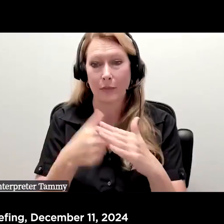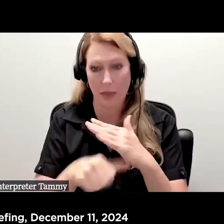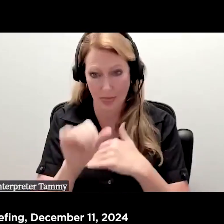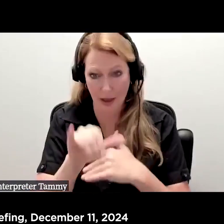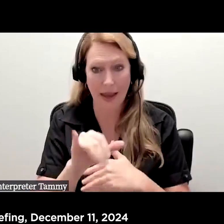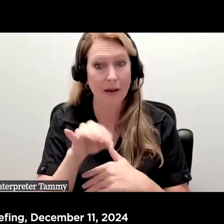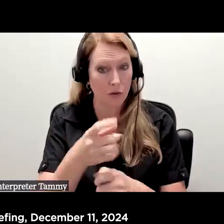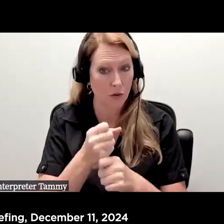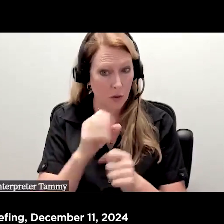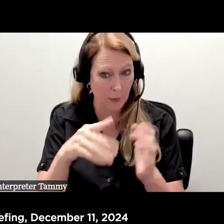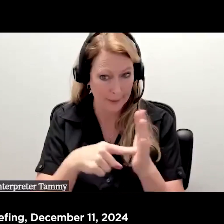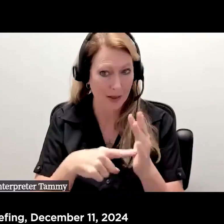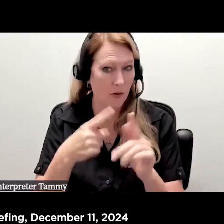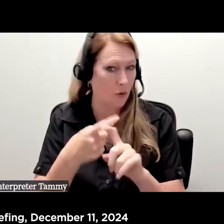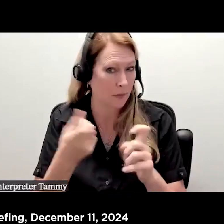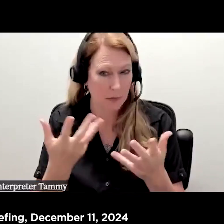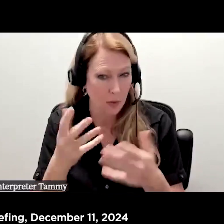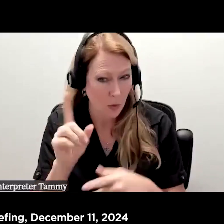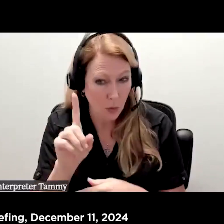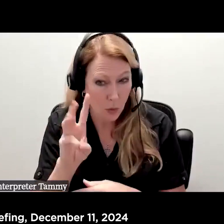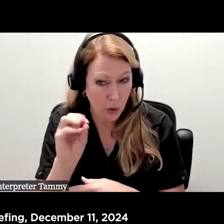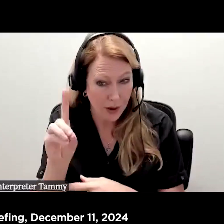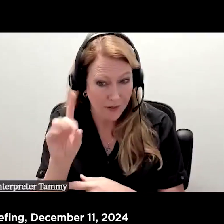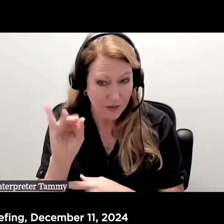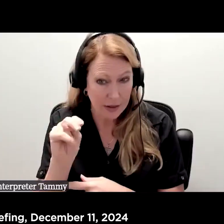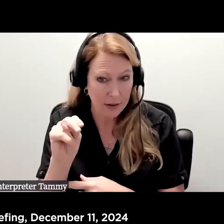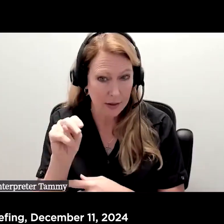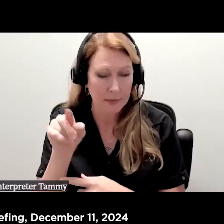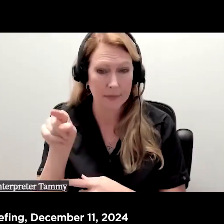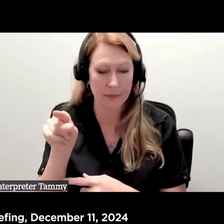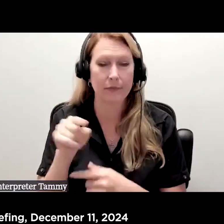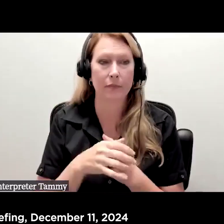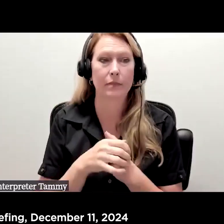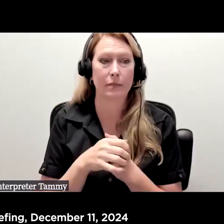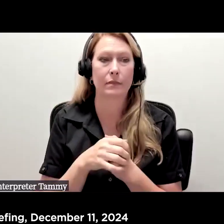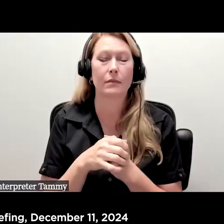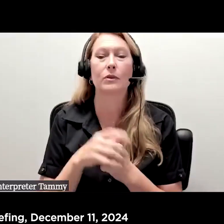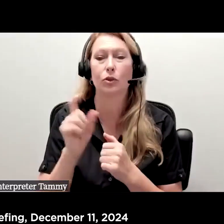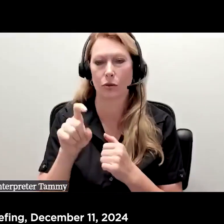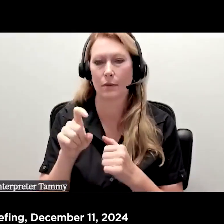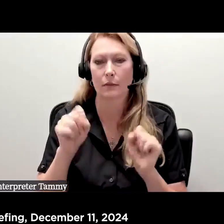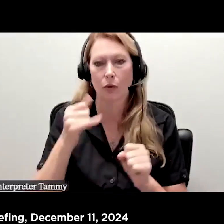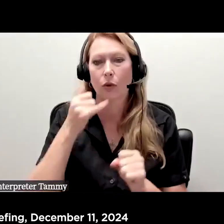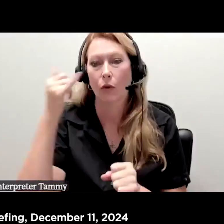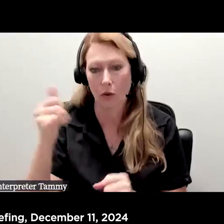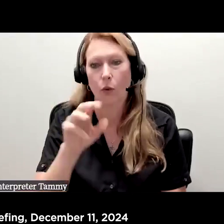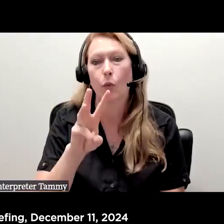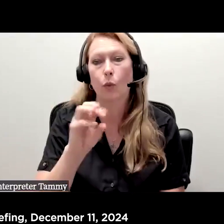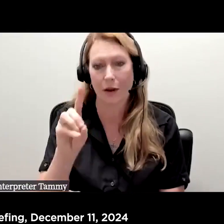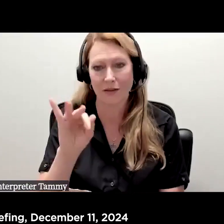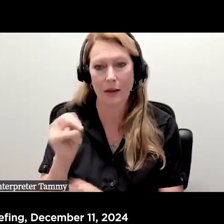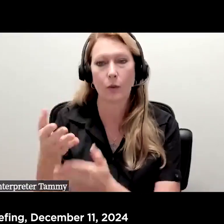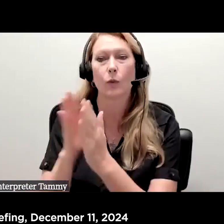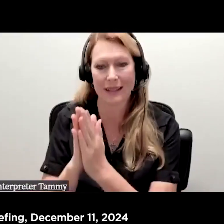they get their bill from, would you say Woodfin? If they get their bill from Woodfin, they should be able to call Woodfin and request a test kit.